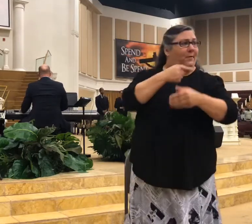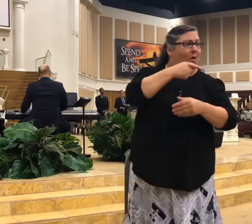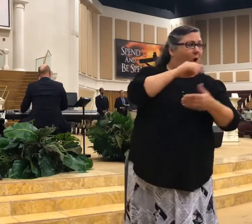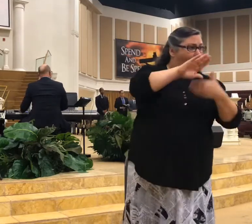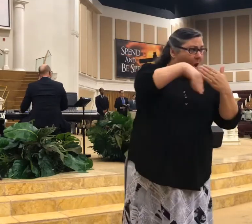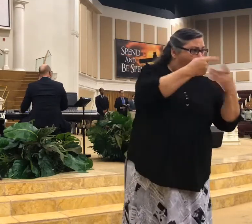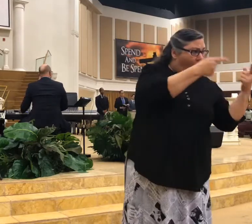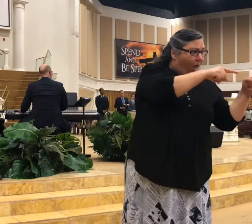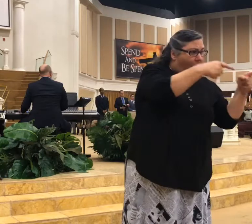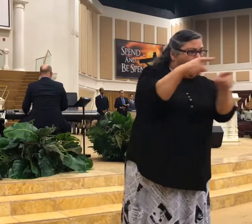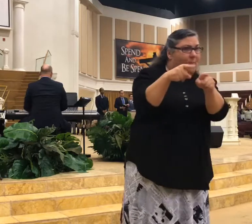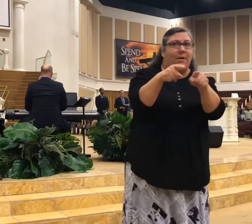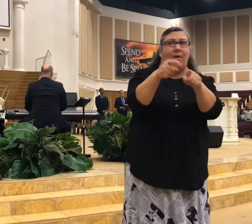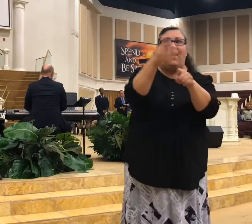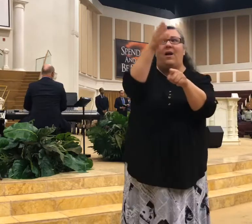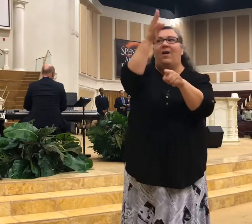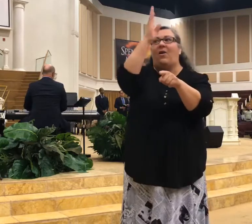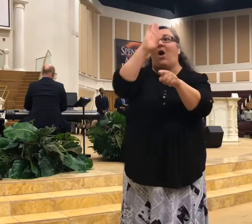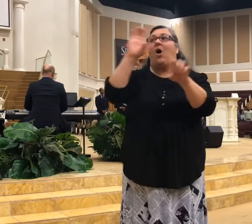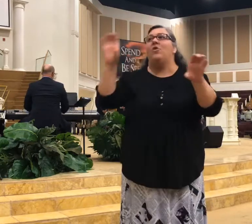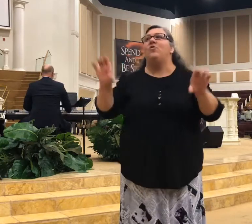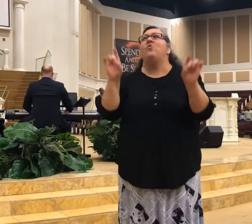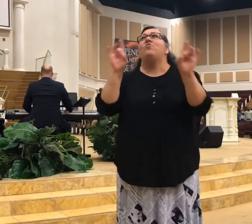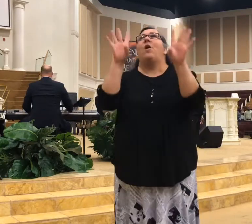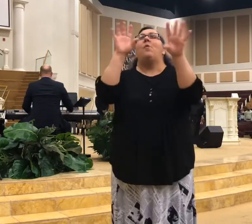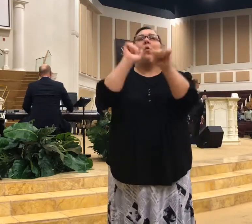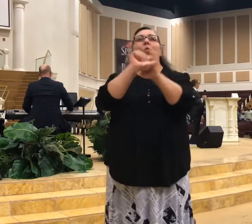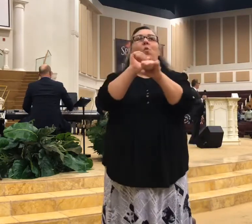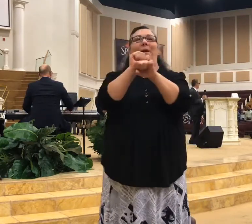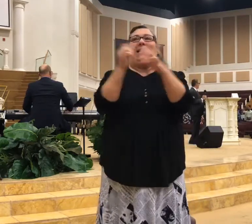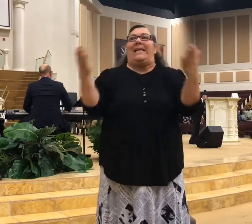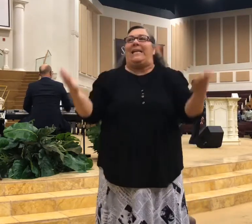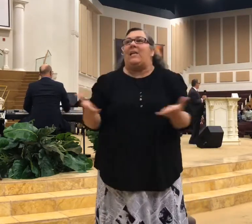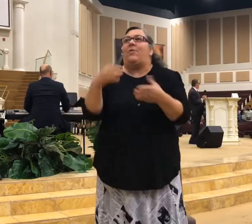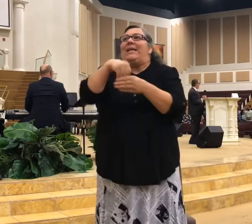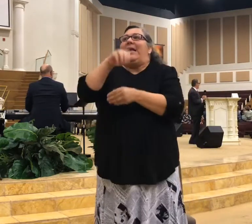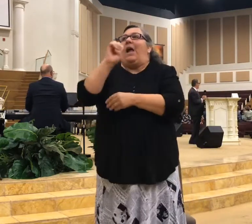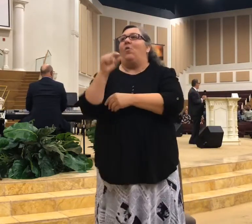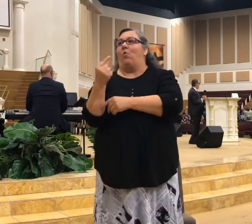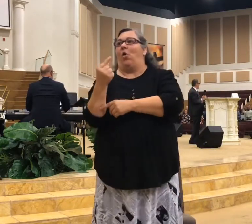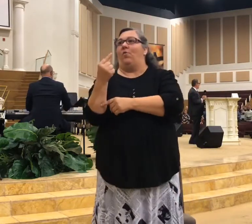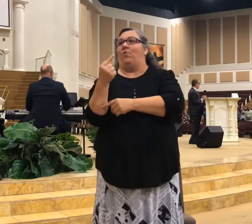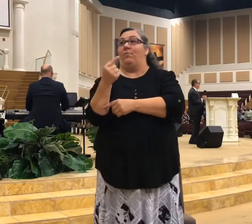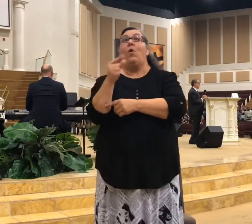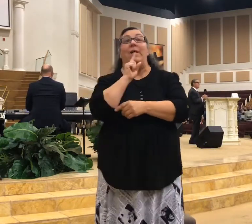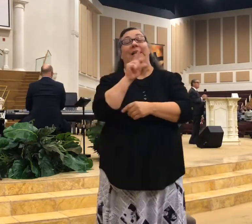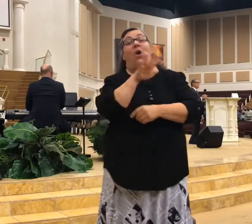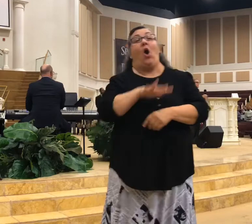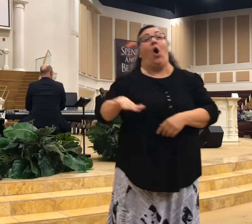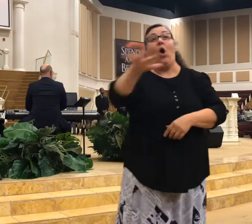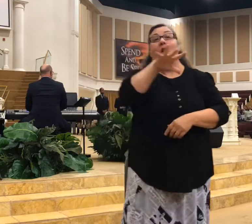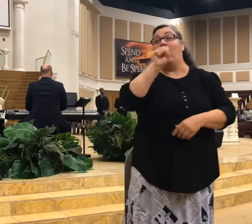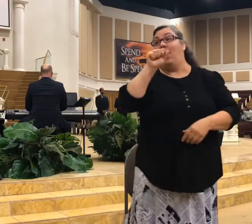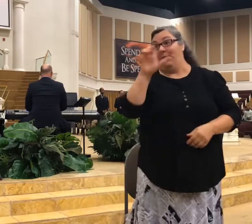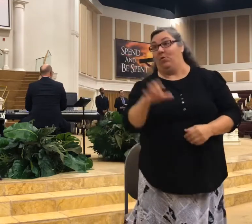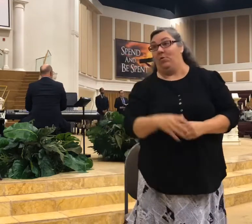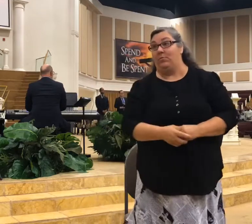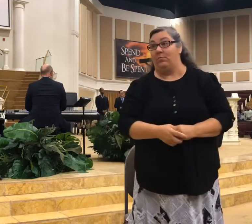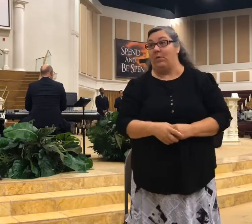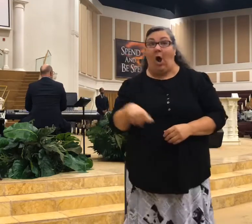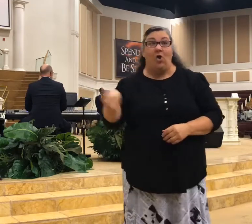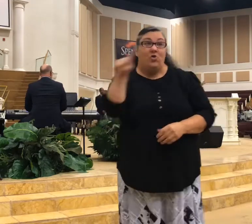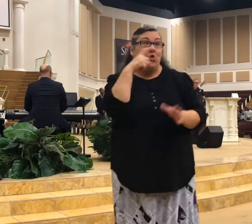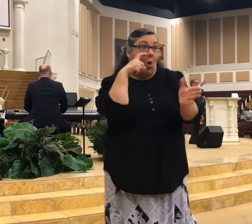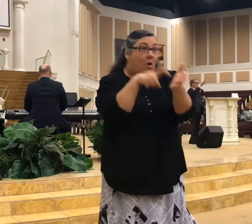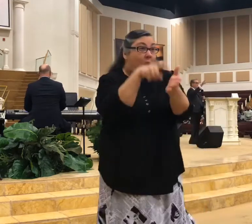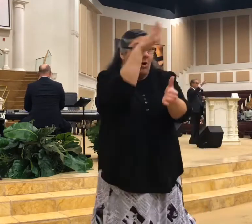an incredible work in Elk Grove, California, and in the entire Sacramento area. How many of you can see that God is